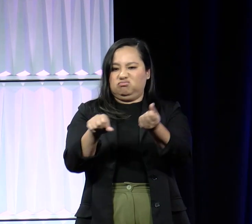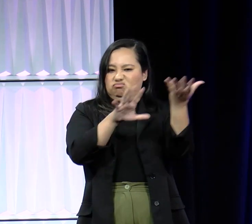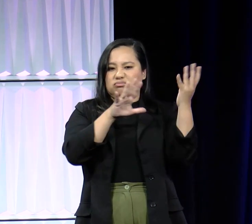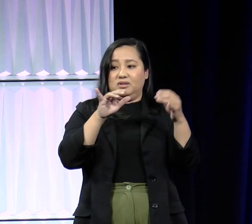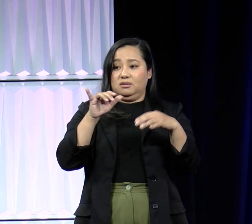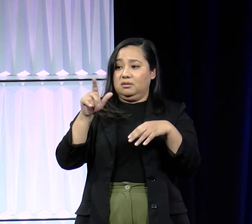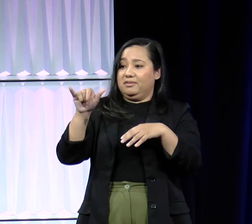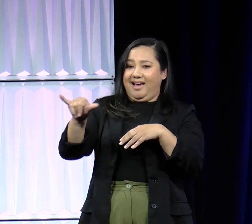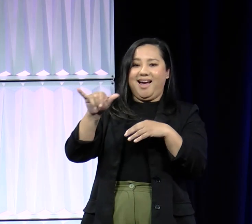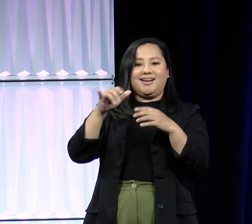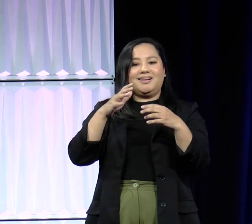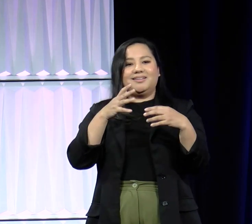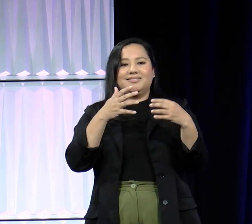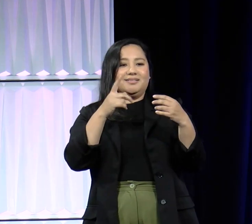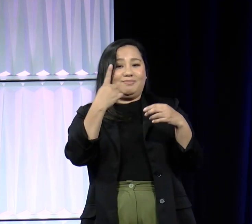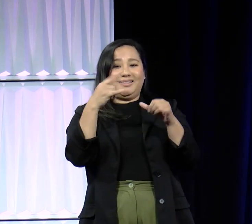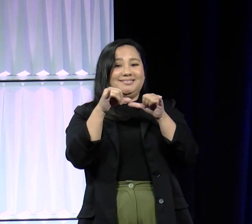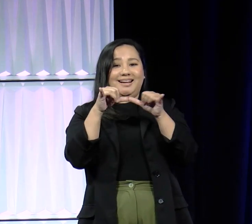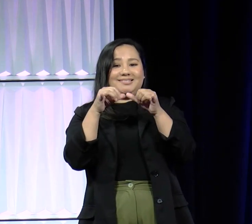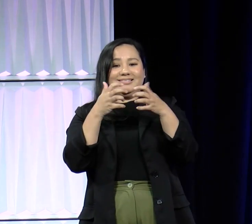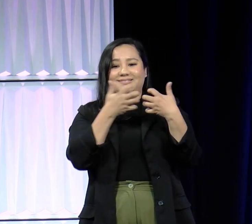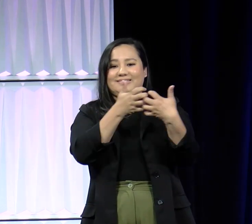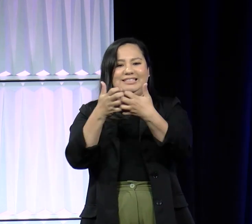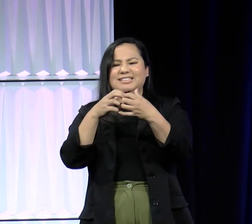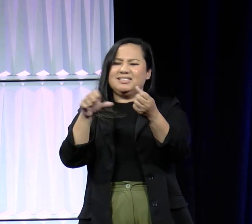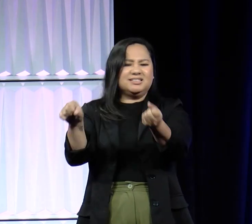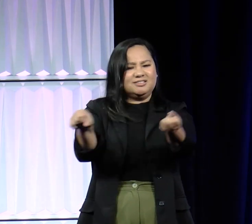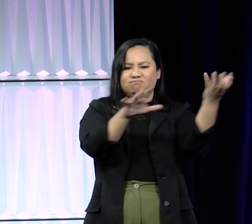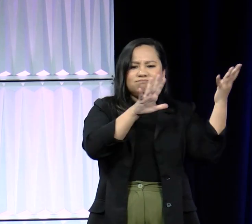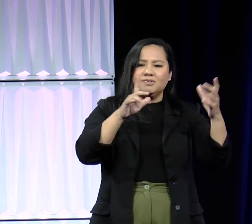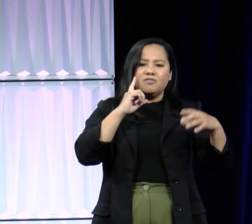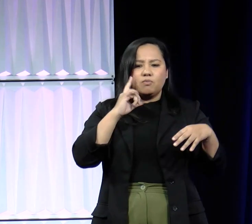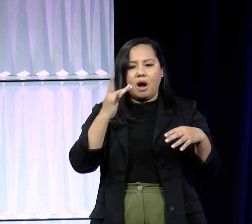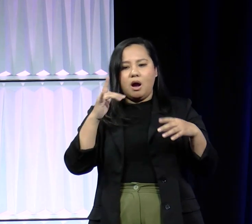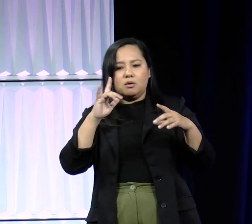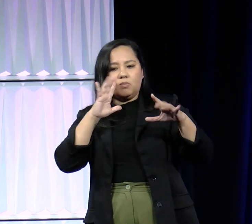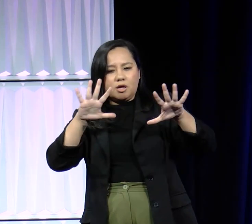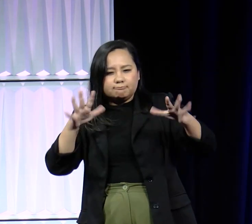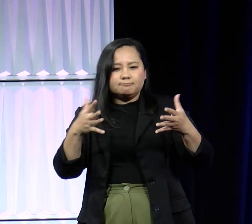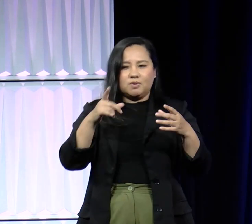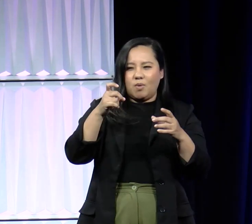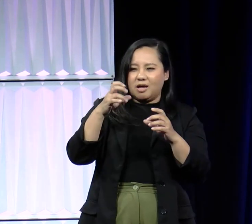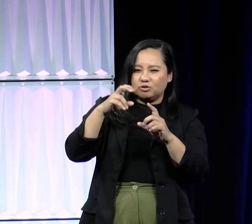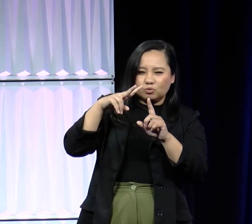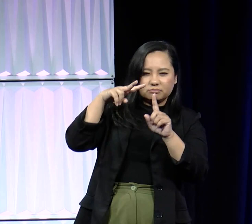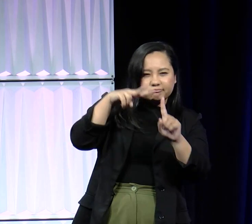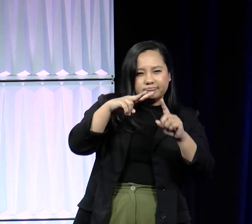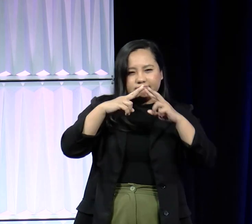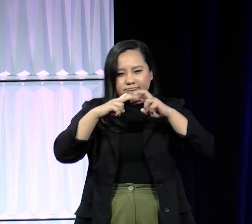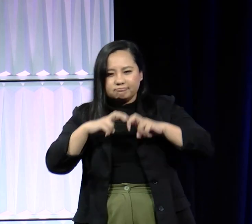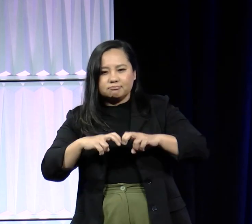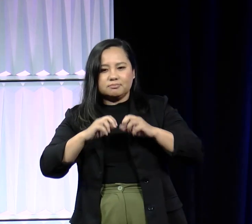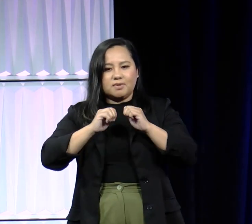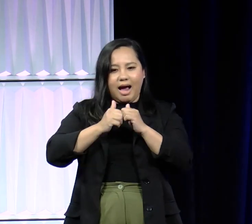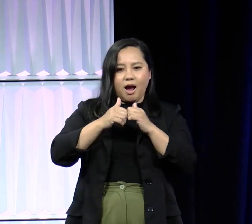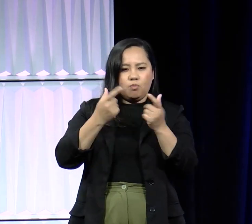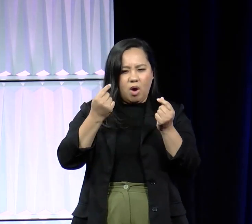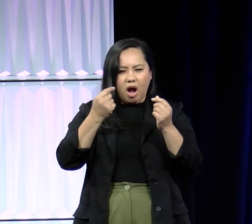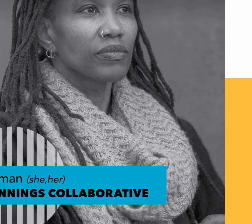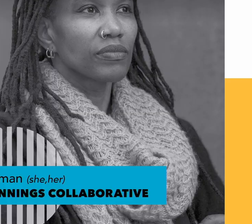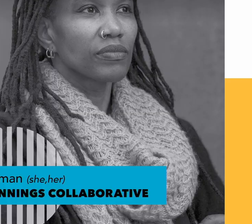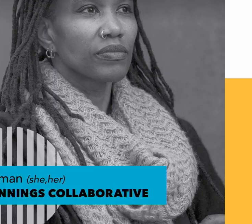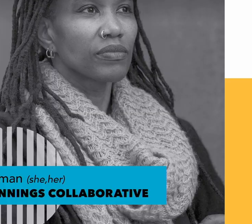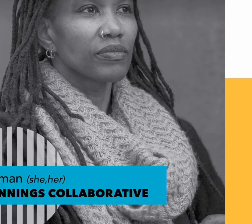responses, while examining root causes and amplifying the community strengths. Please join me in welcoming Nicole to the